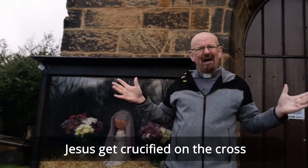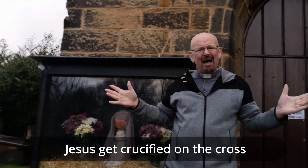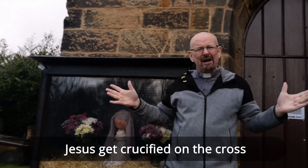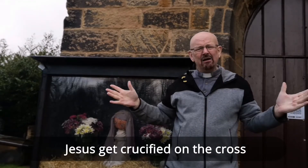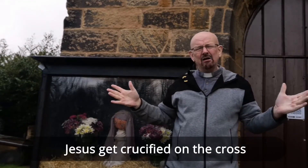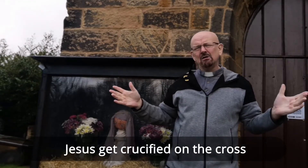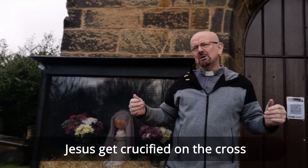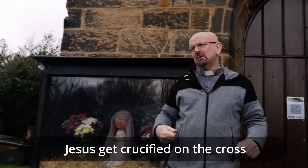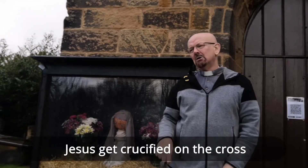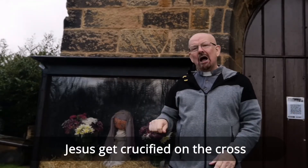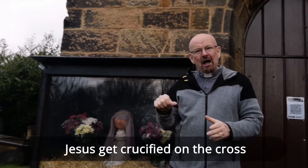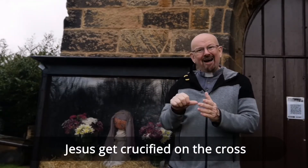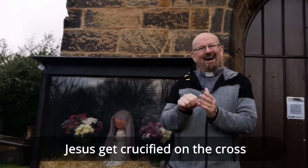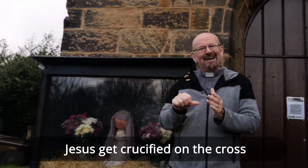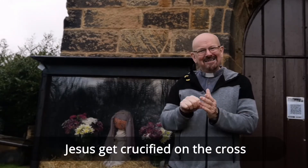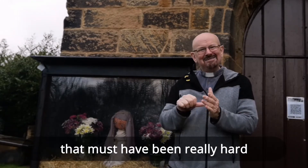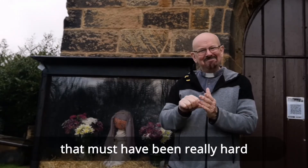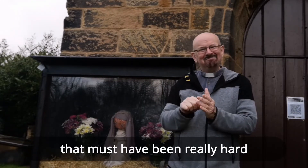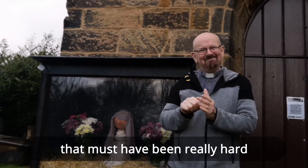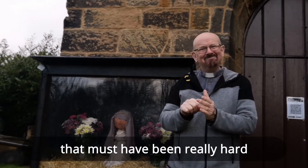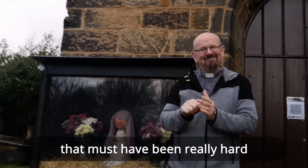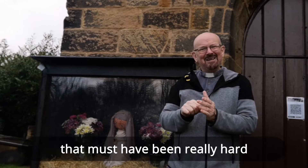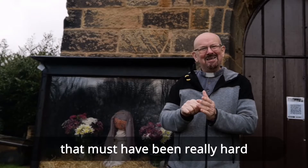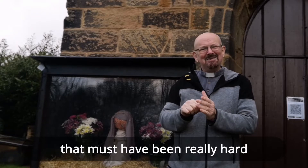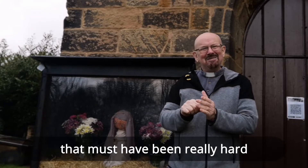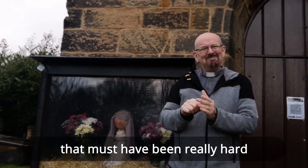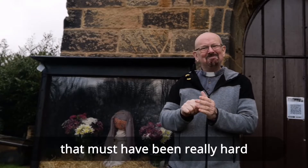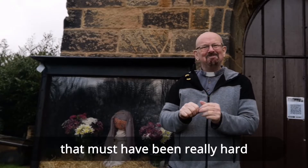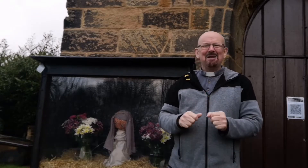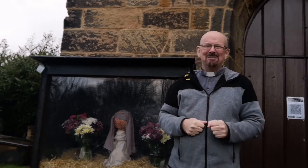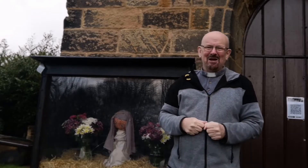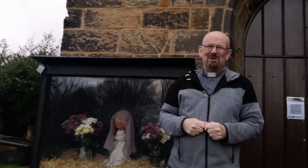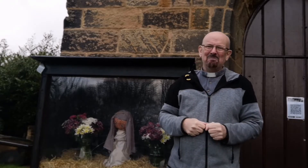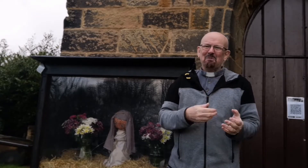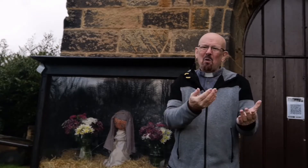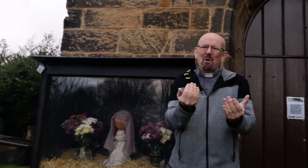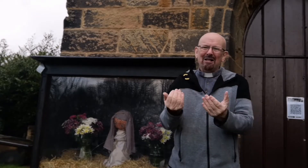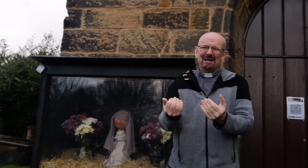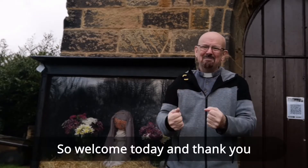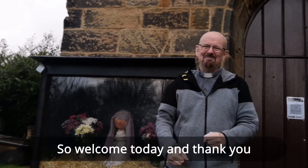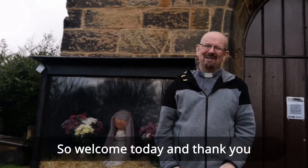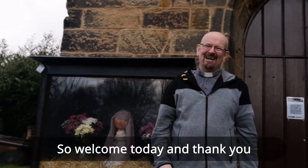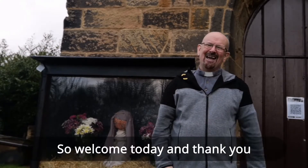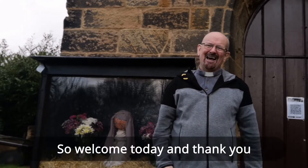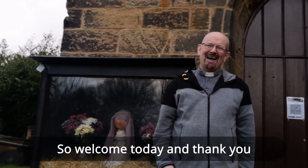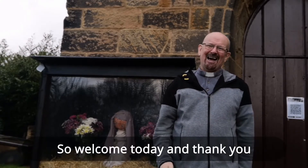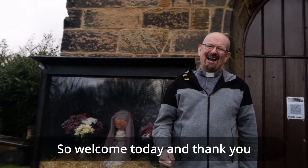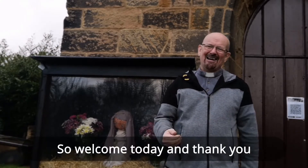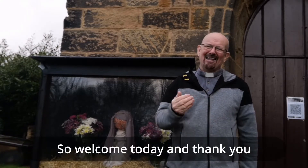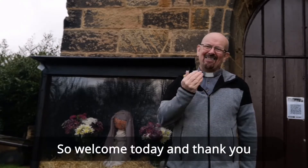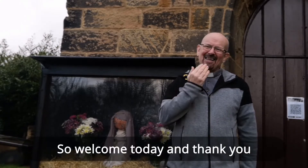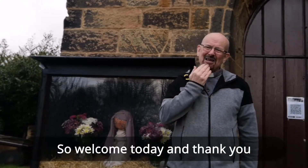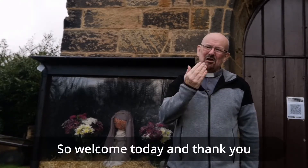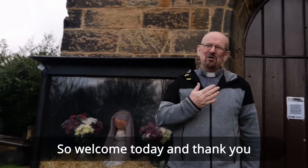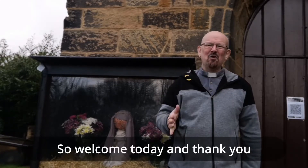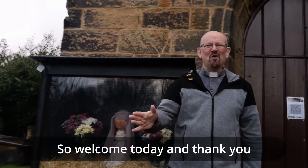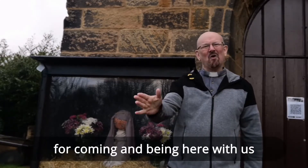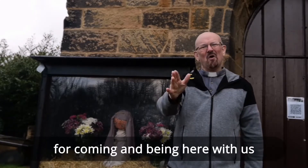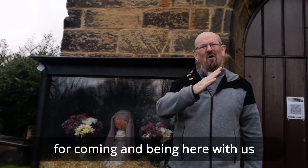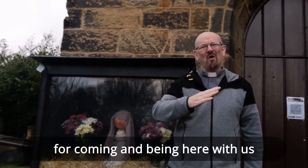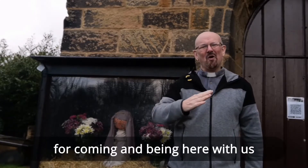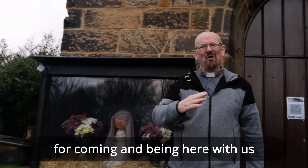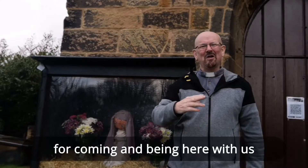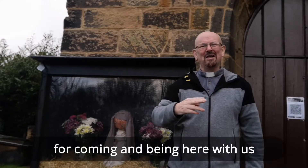watched Jesus get crucified on the cross. That must have been really hard. So welcome today, and thank you